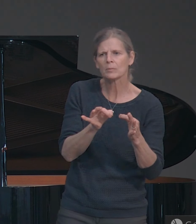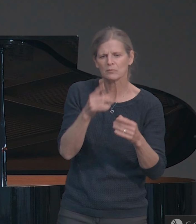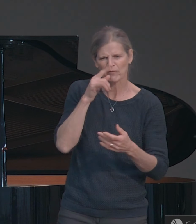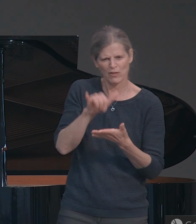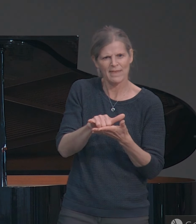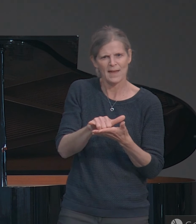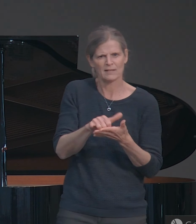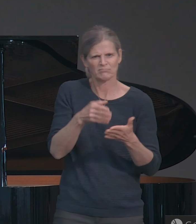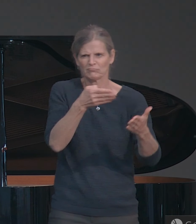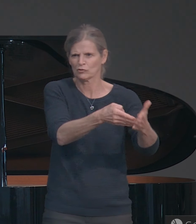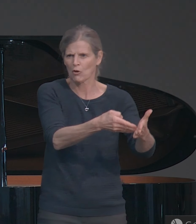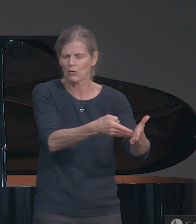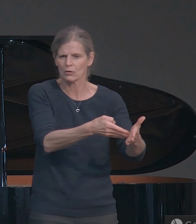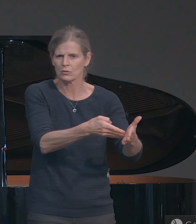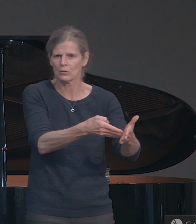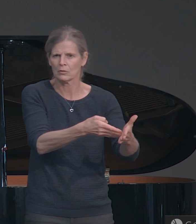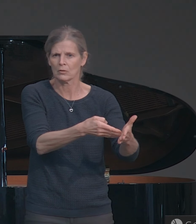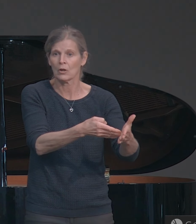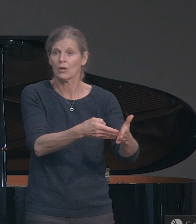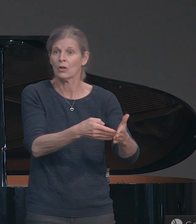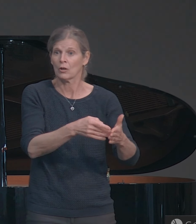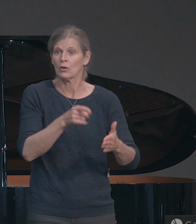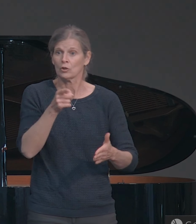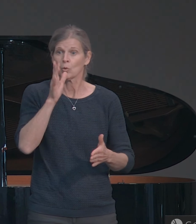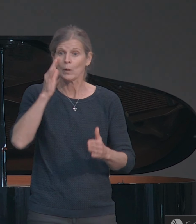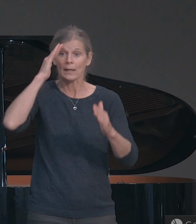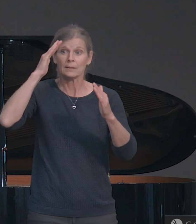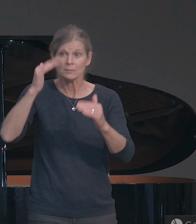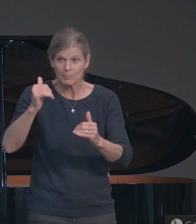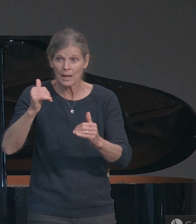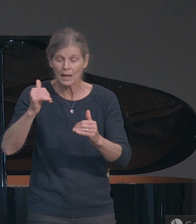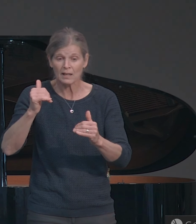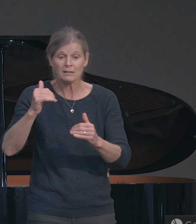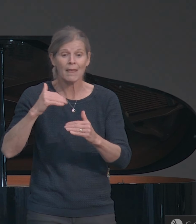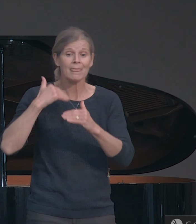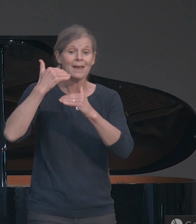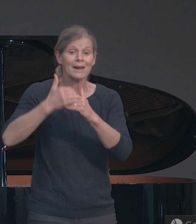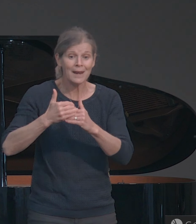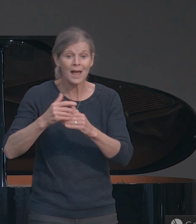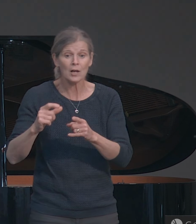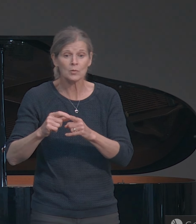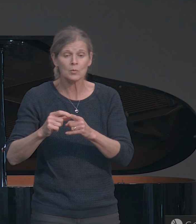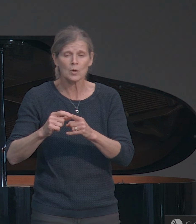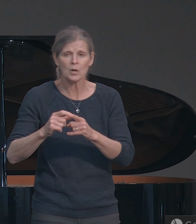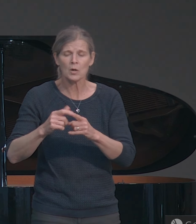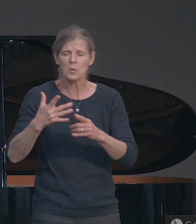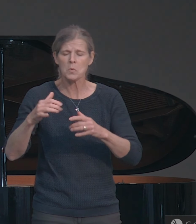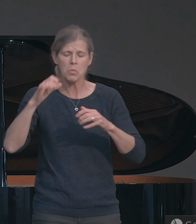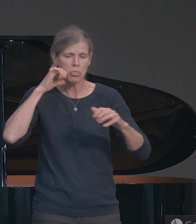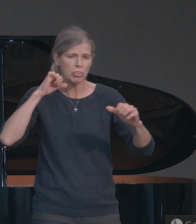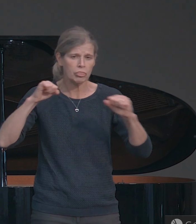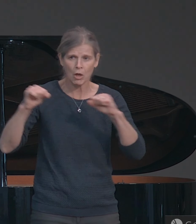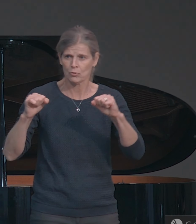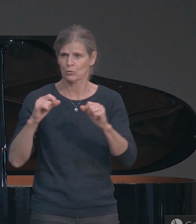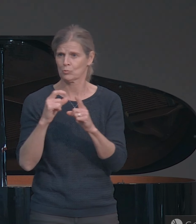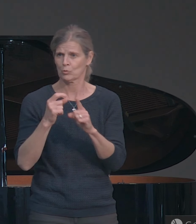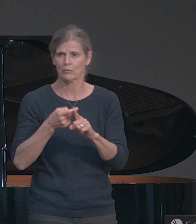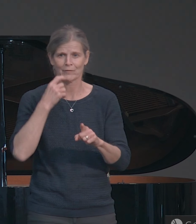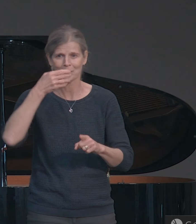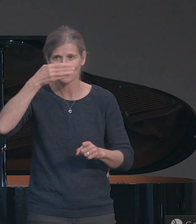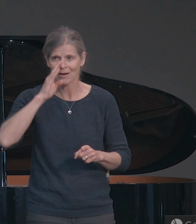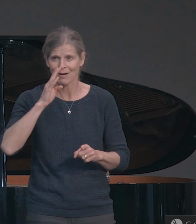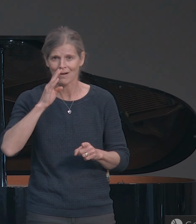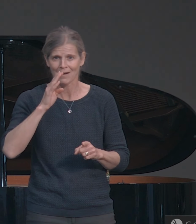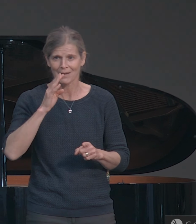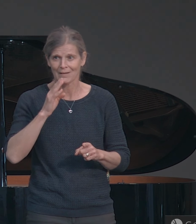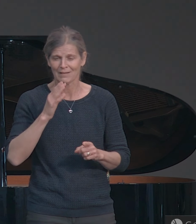this indictment, you would expect the next words to be thunderous, because we have heard thunderous words from God.